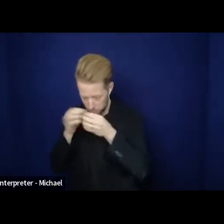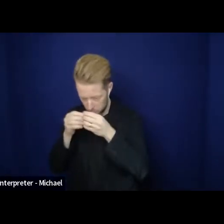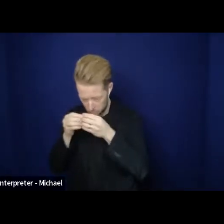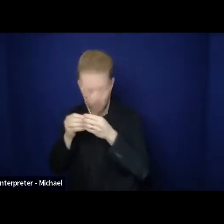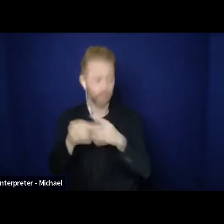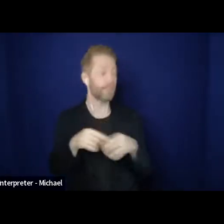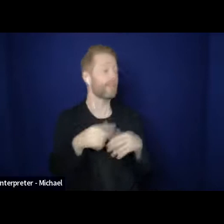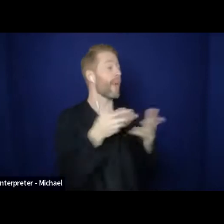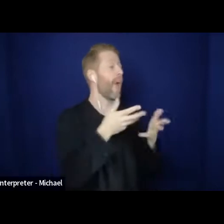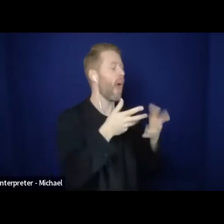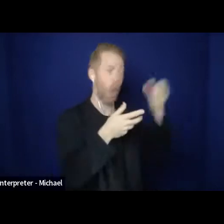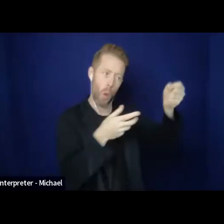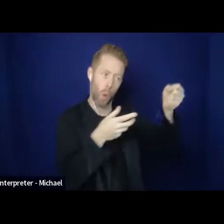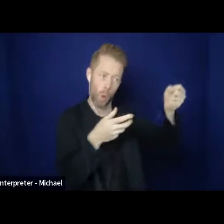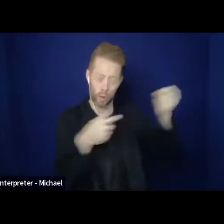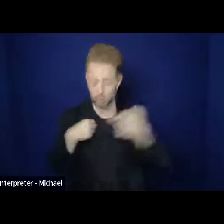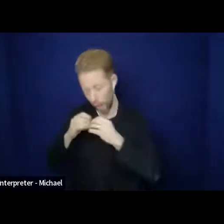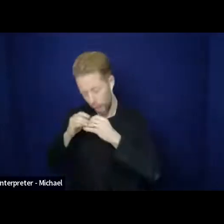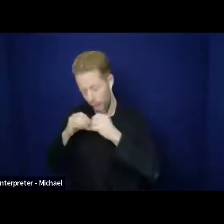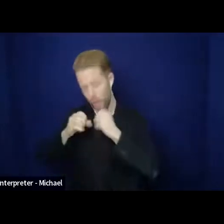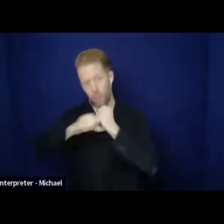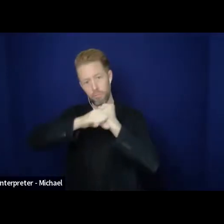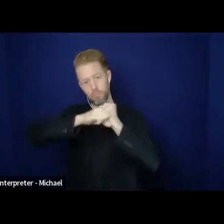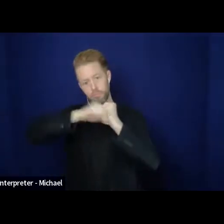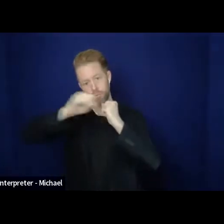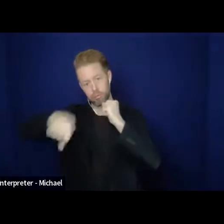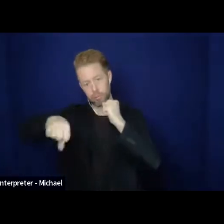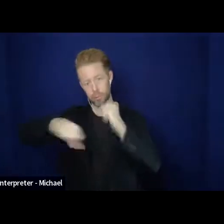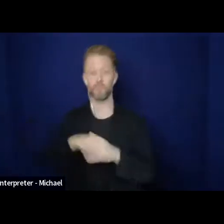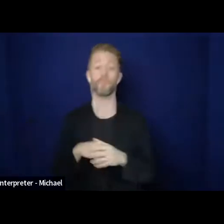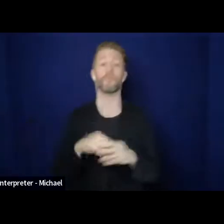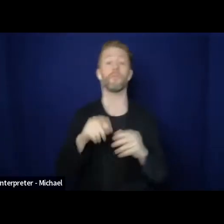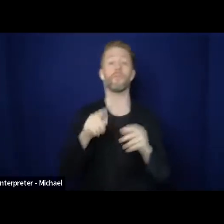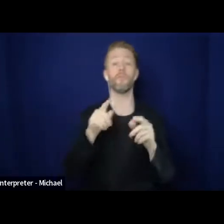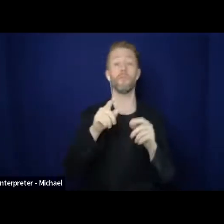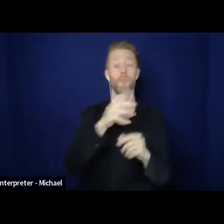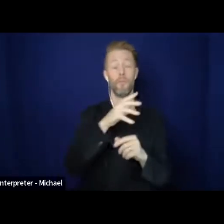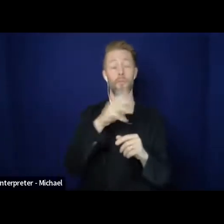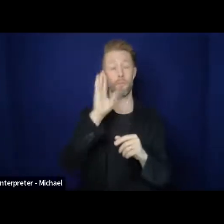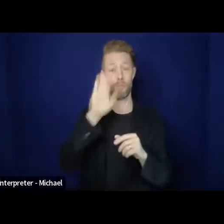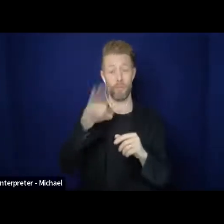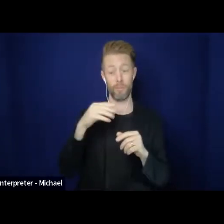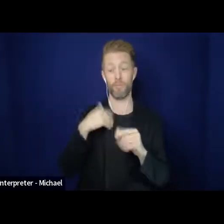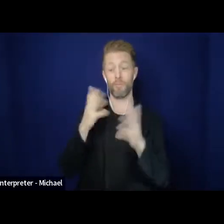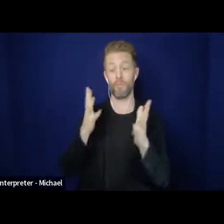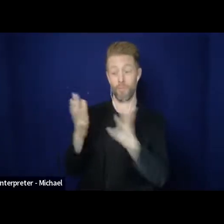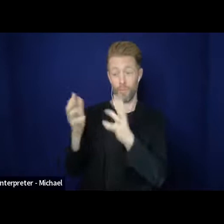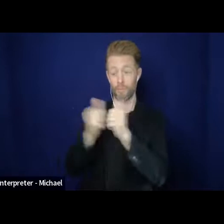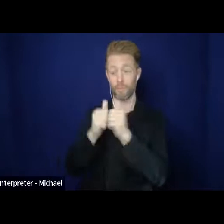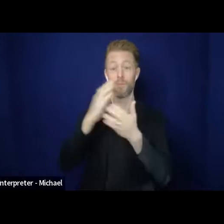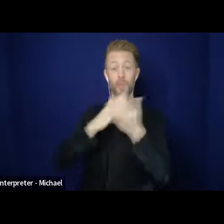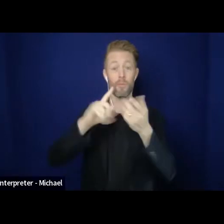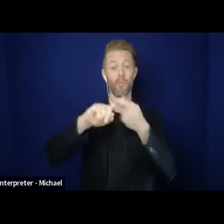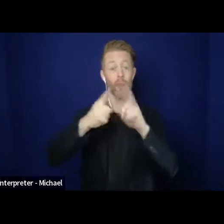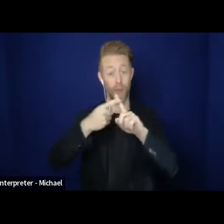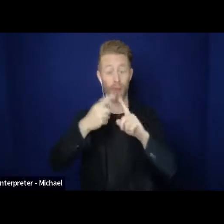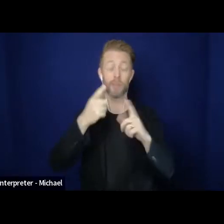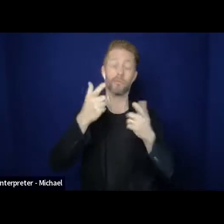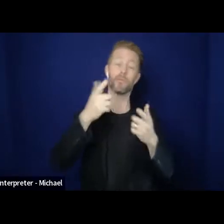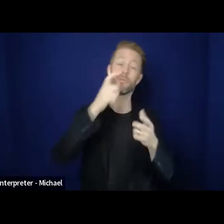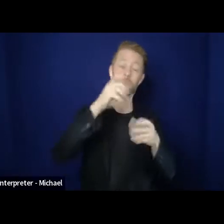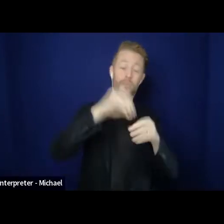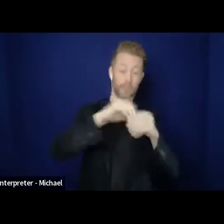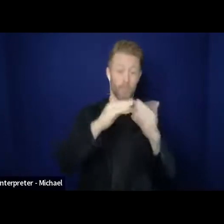begin with. Now, I've also talked to some of my friends and community members who are forced to use EVV systems because they